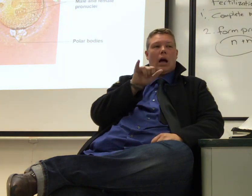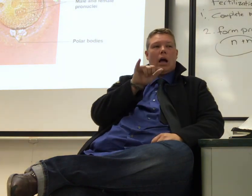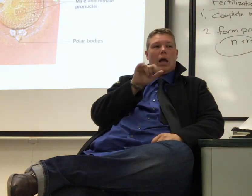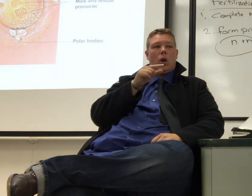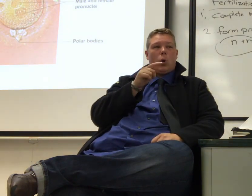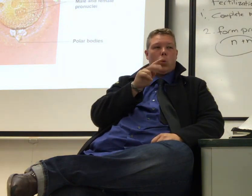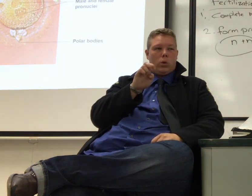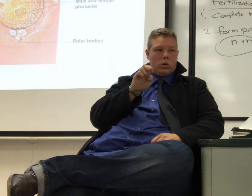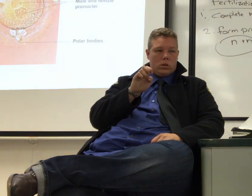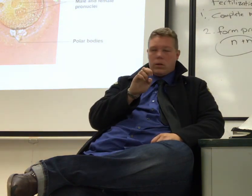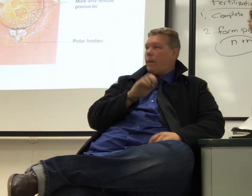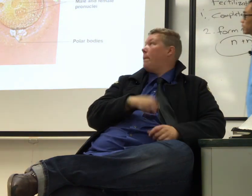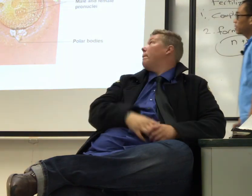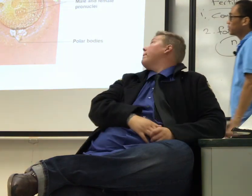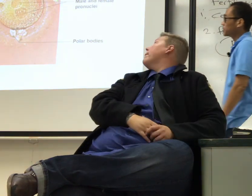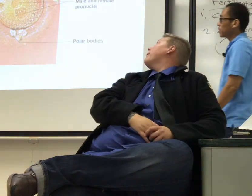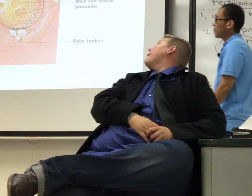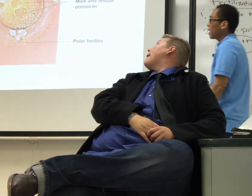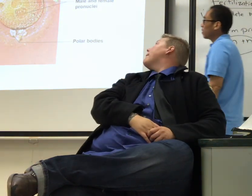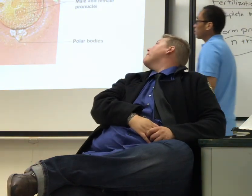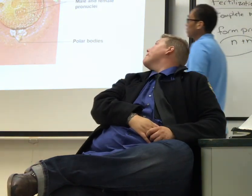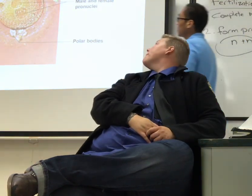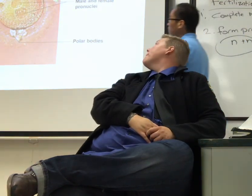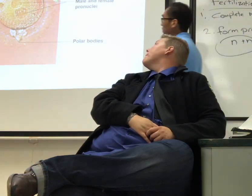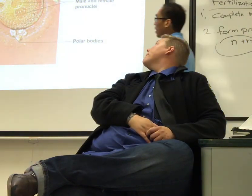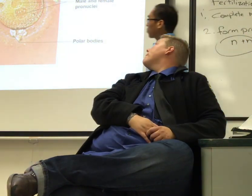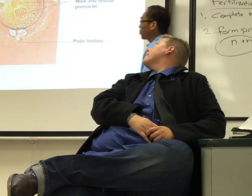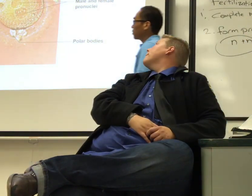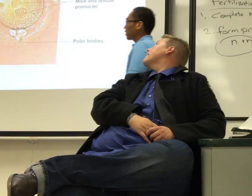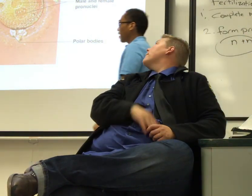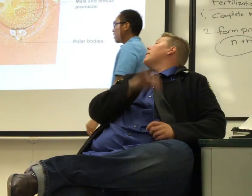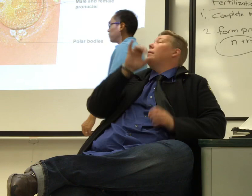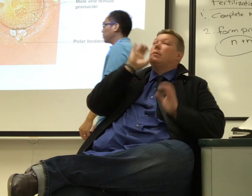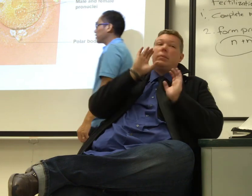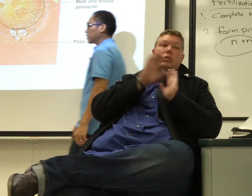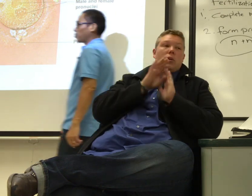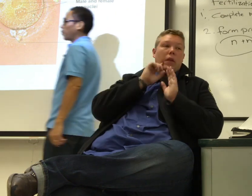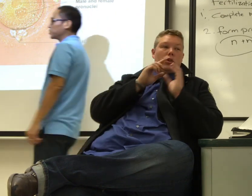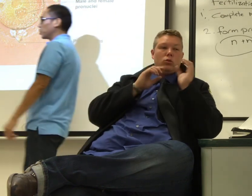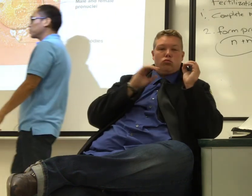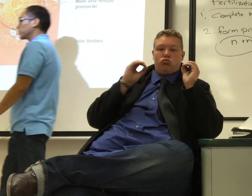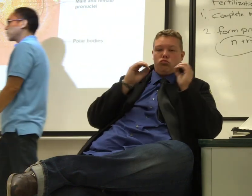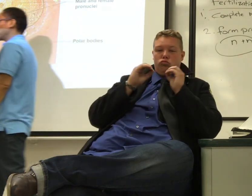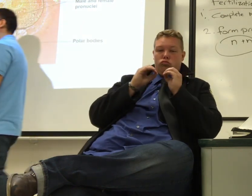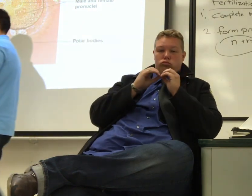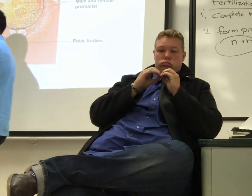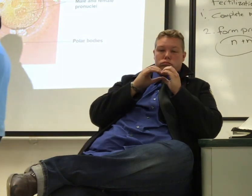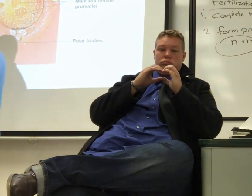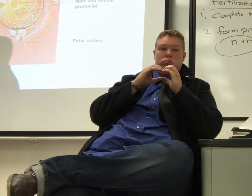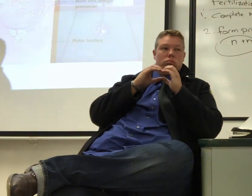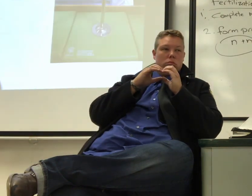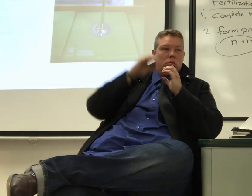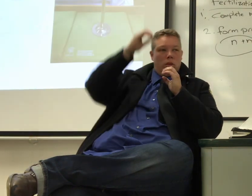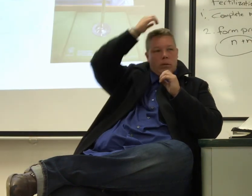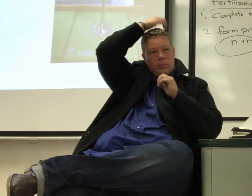fertilization. Here's a picture of it. You can see the male and female pronuclei fusing, the chromosomes are